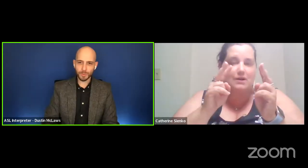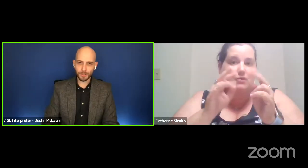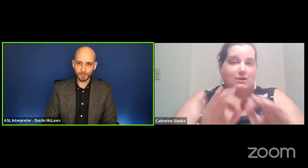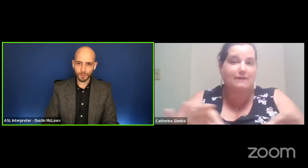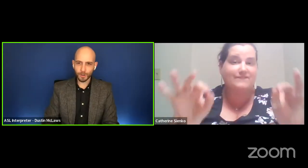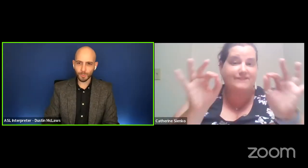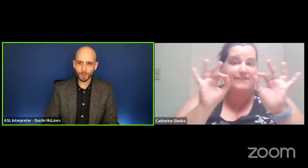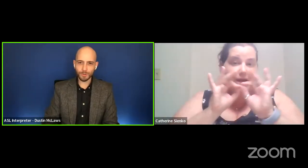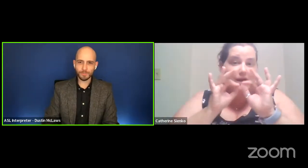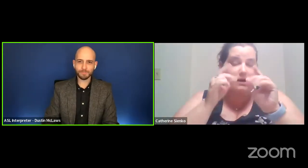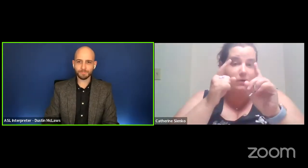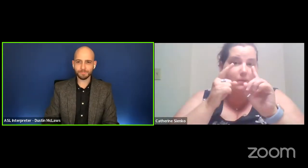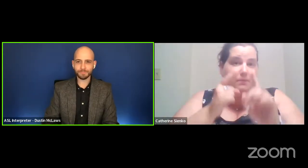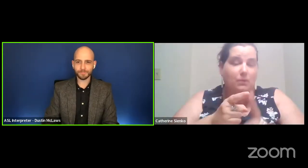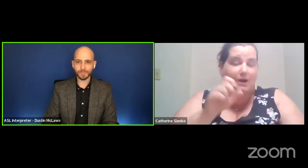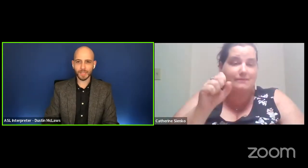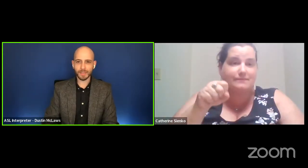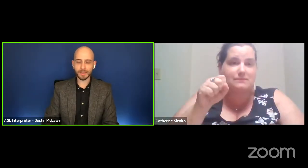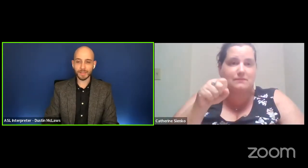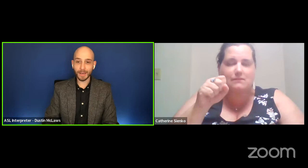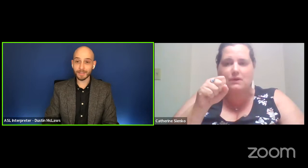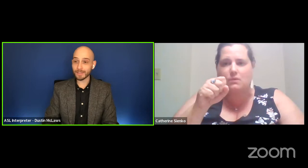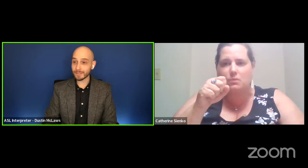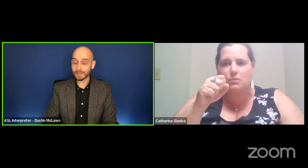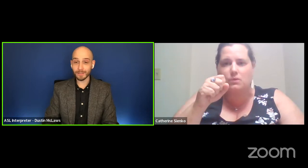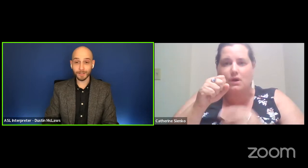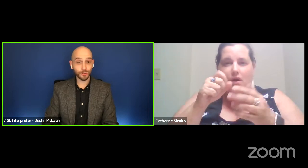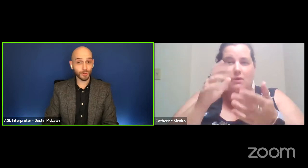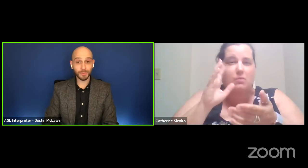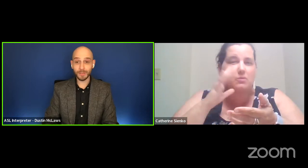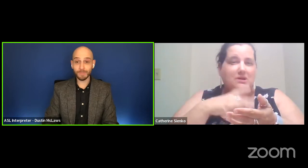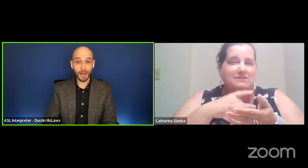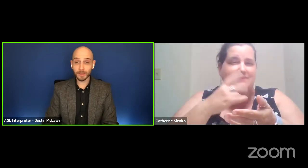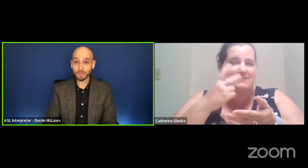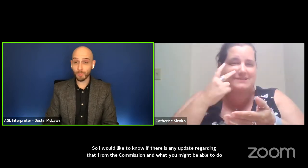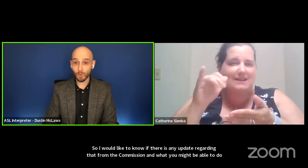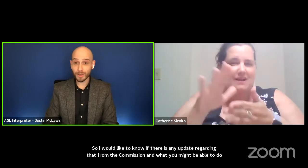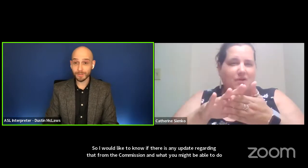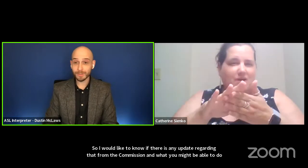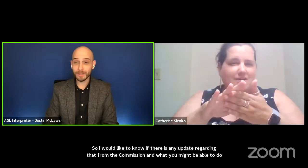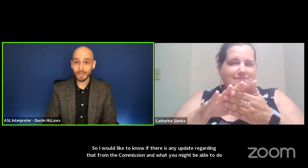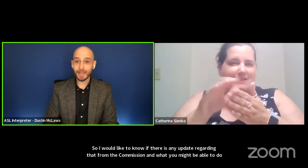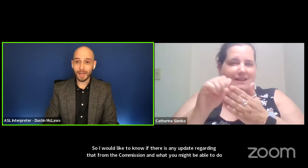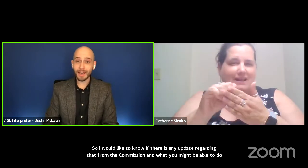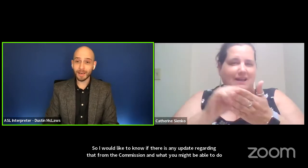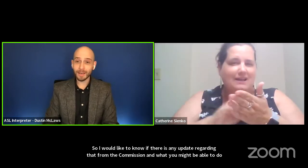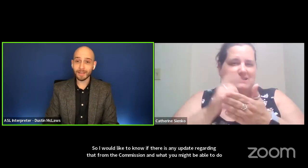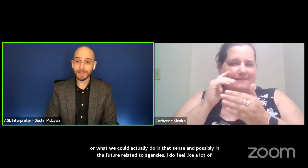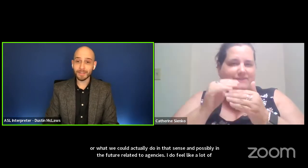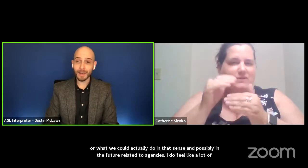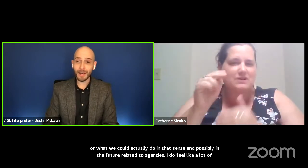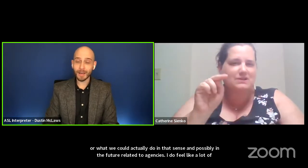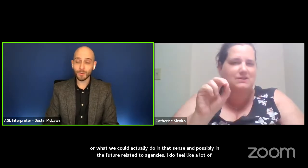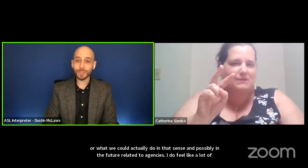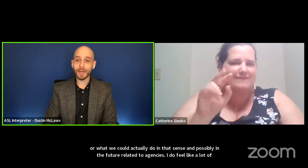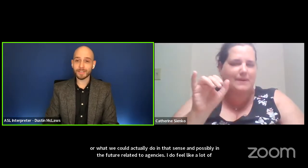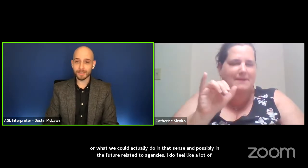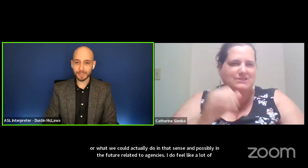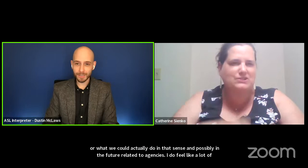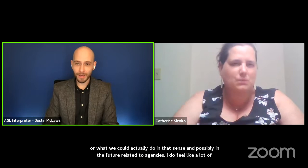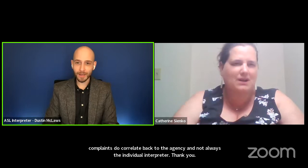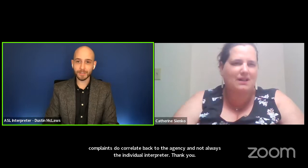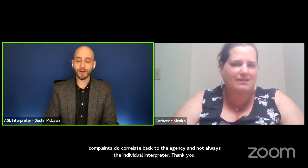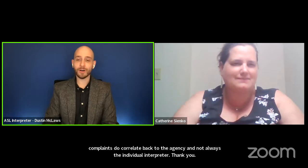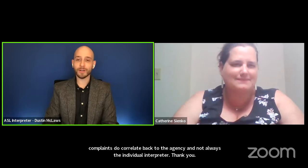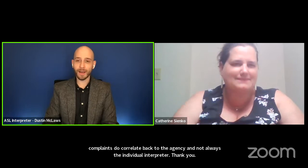Thank you, Commissioner Scarborough. That is an extremely valid point, and I would like